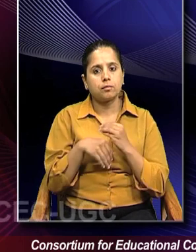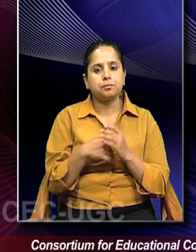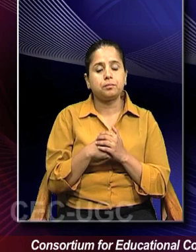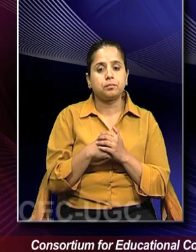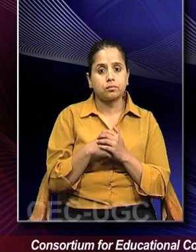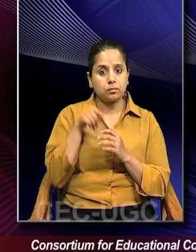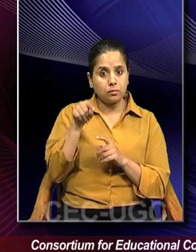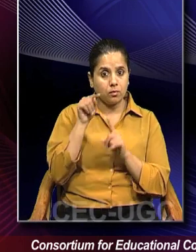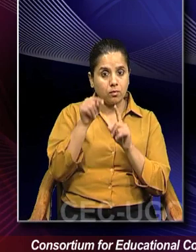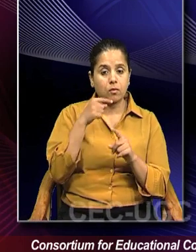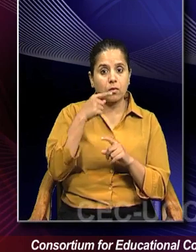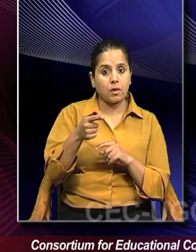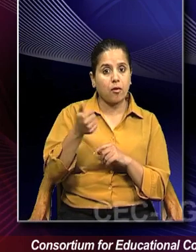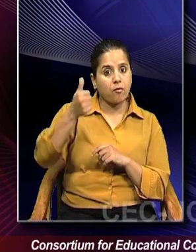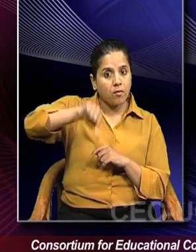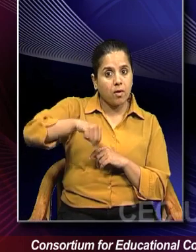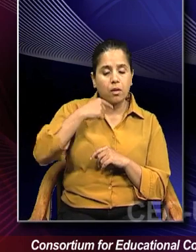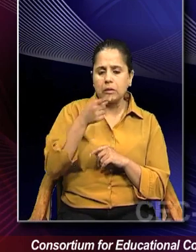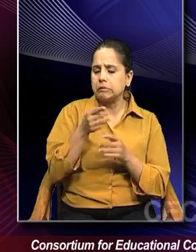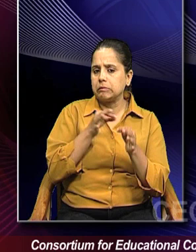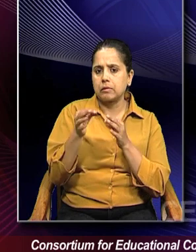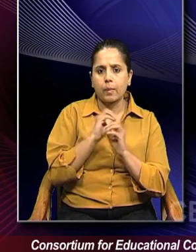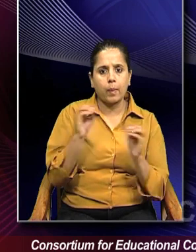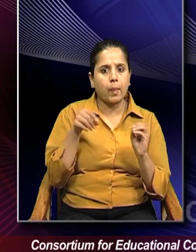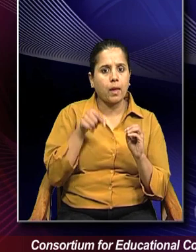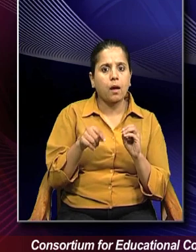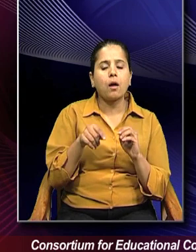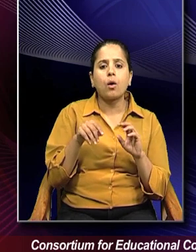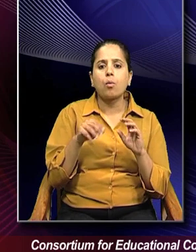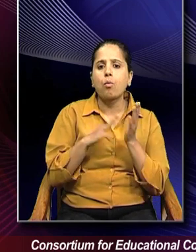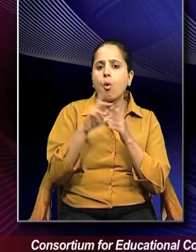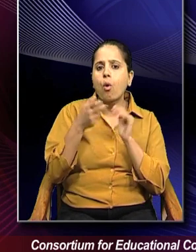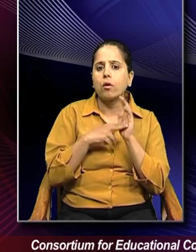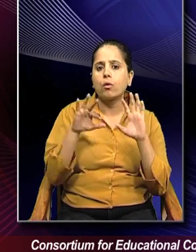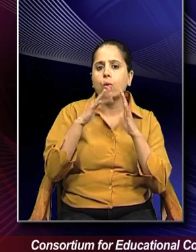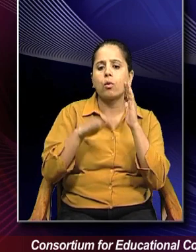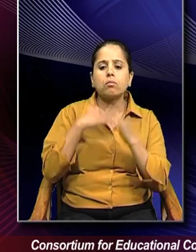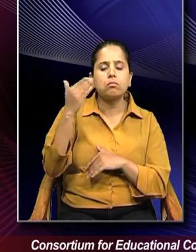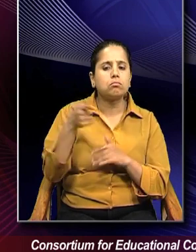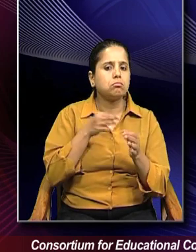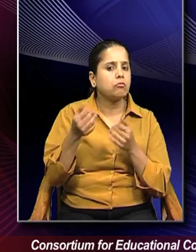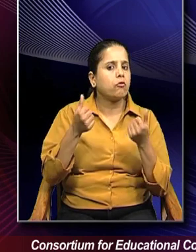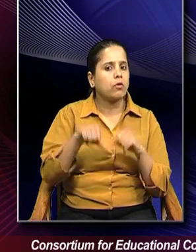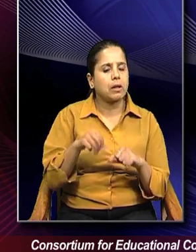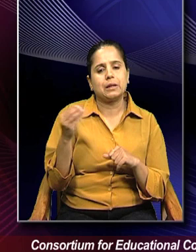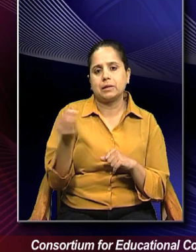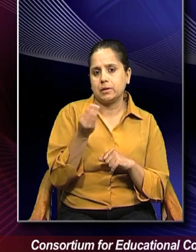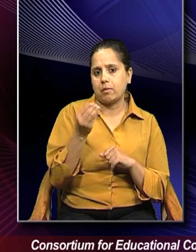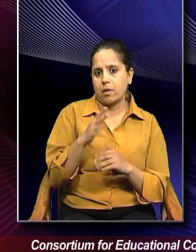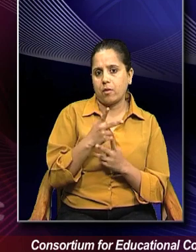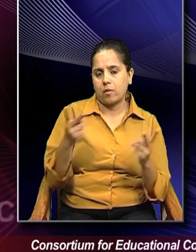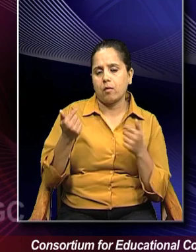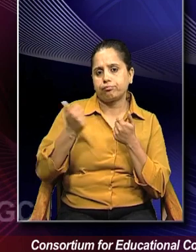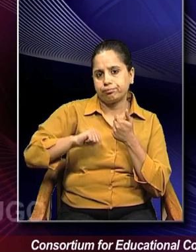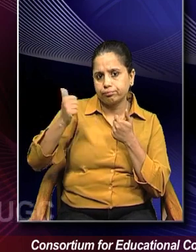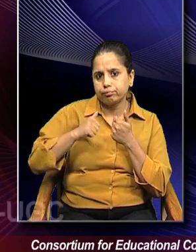points out the failure to explain the postmodern world. These are some of the